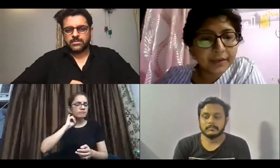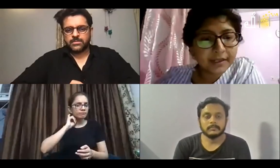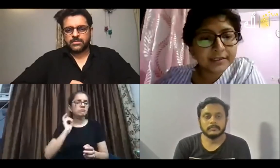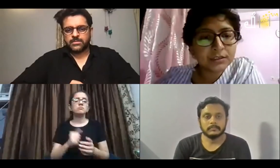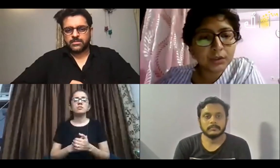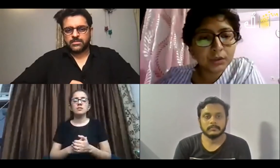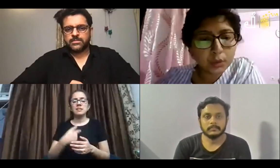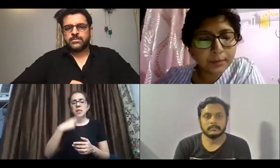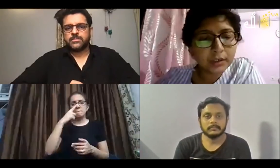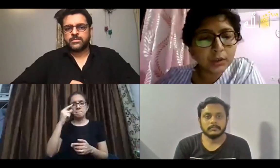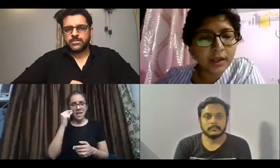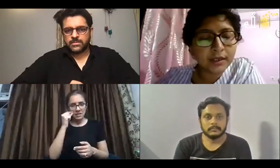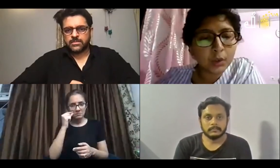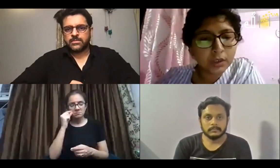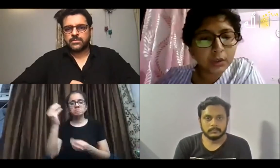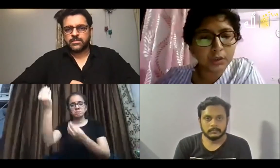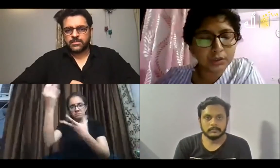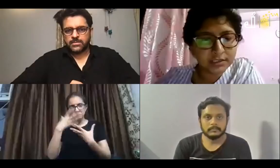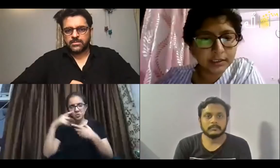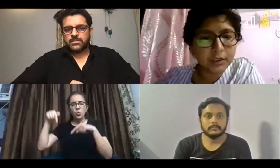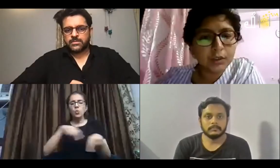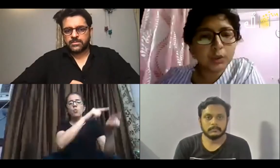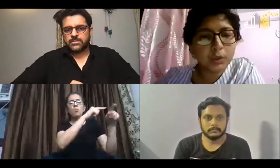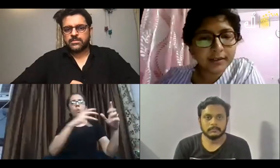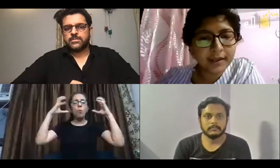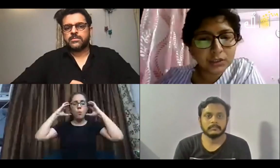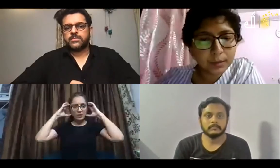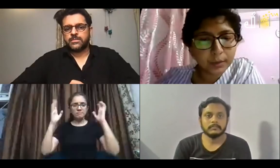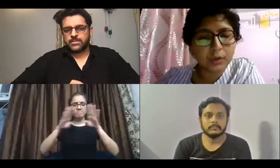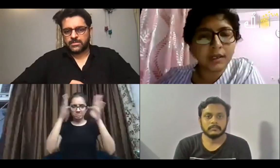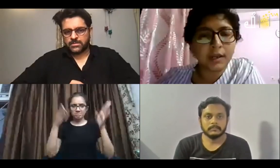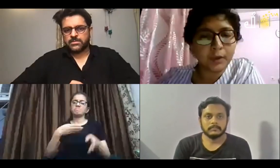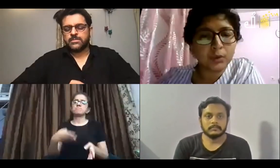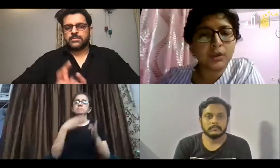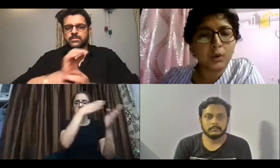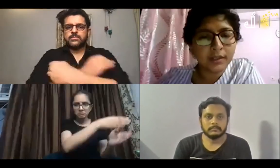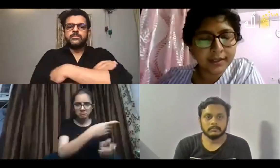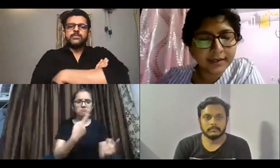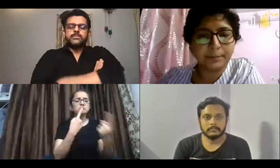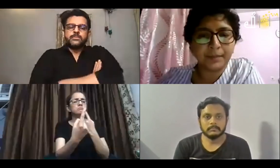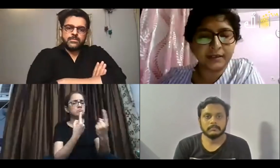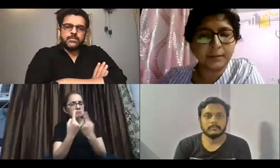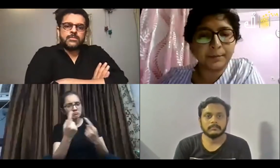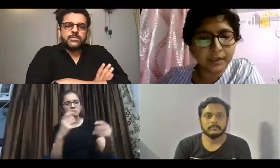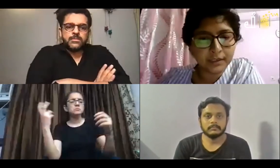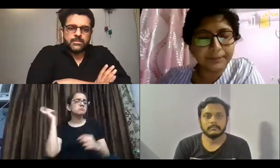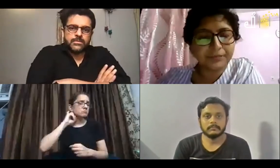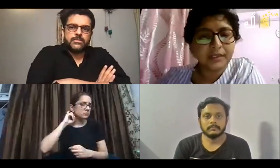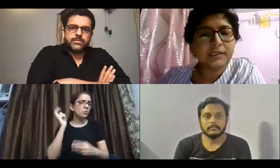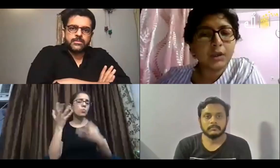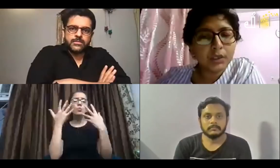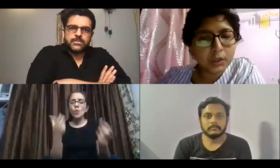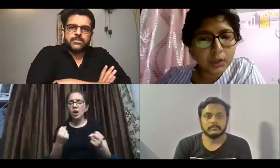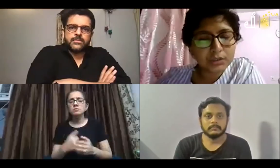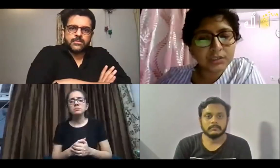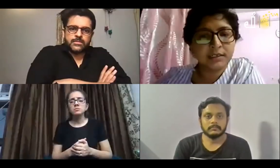My parents took me to an audiologist to get explored about cochlear implant, but